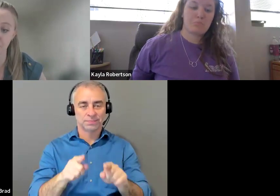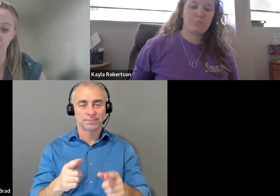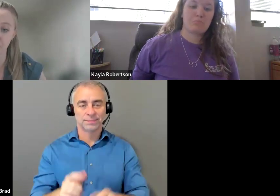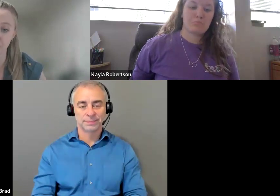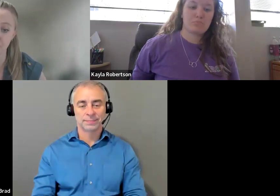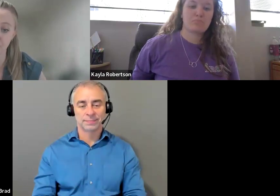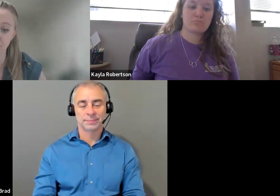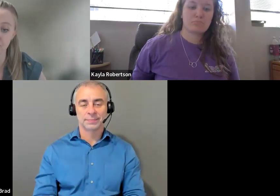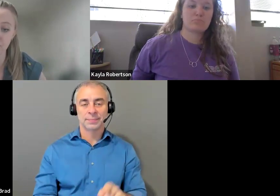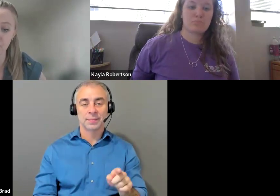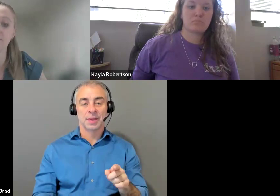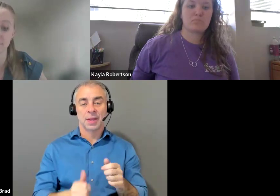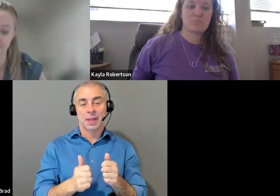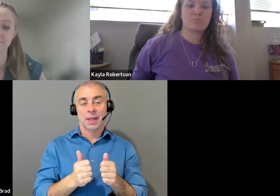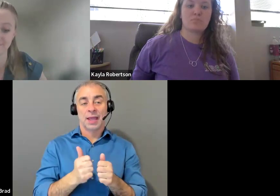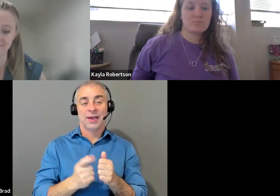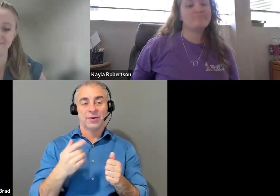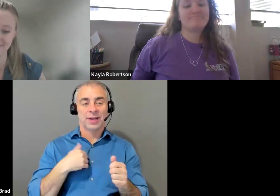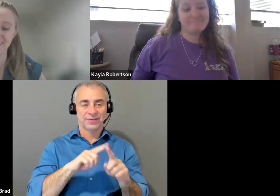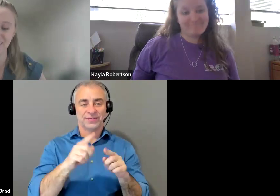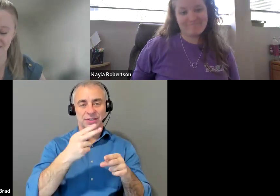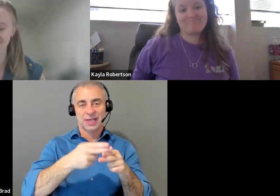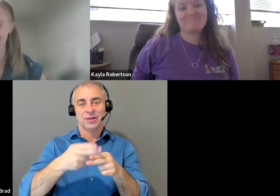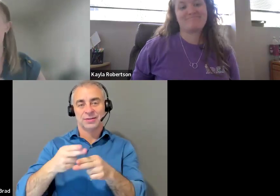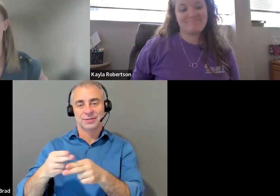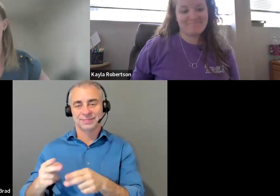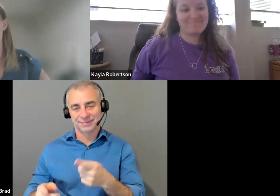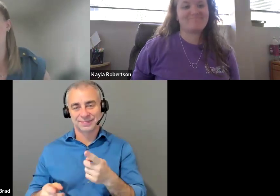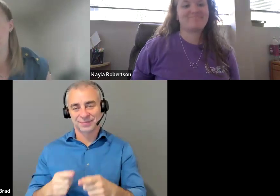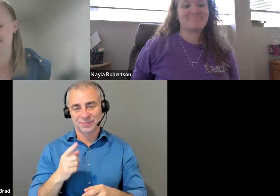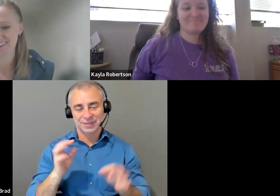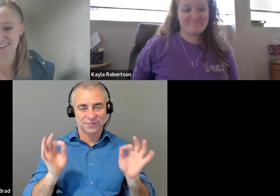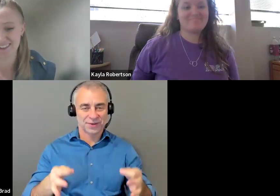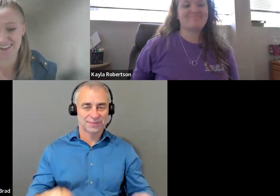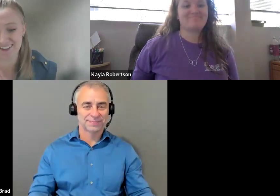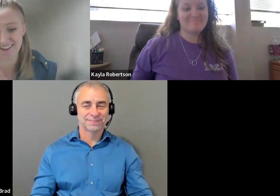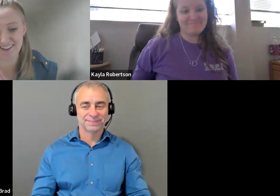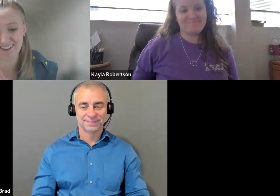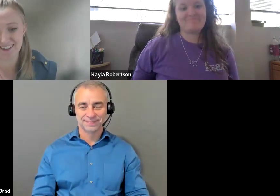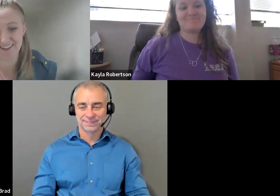Everybody's programs are kind of titled differently. Definitely.